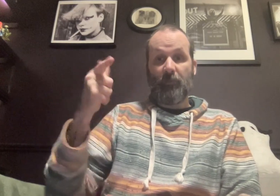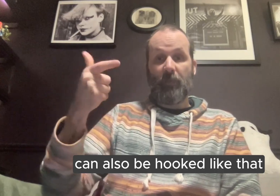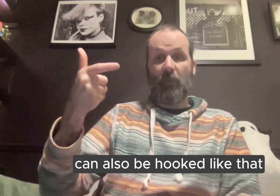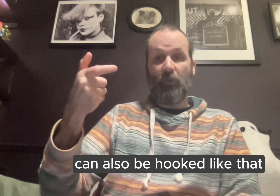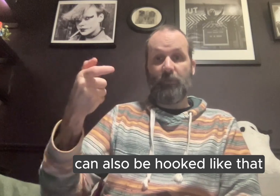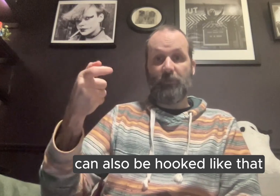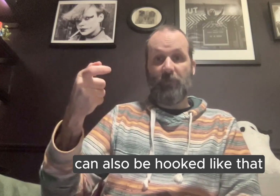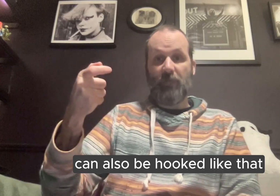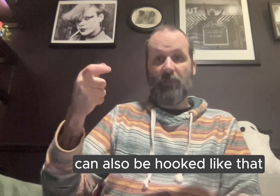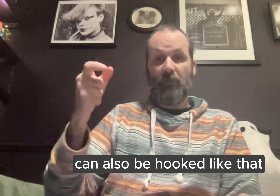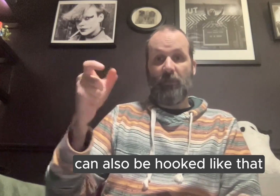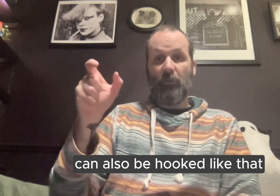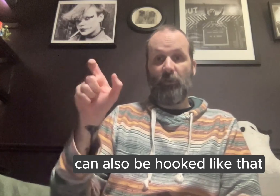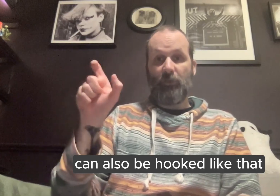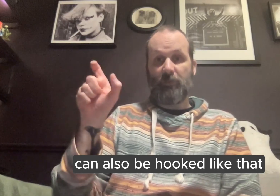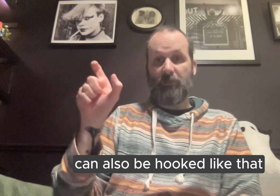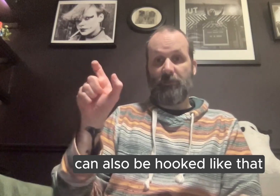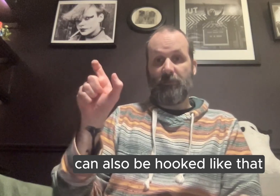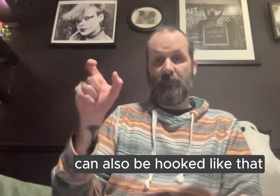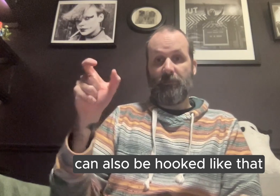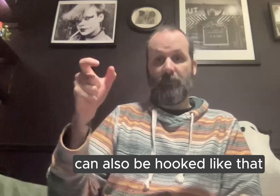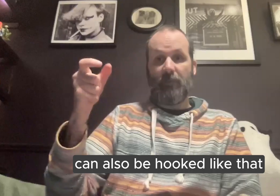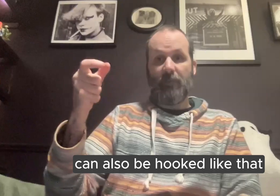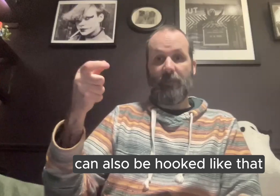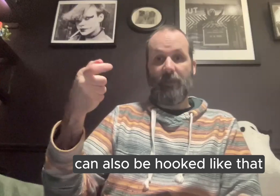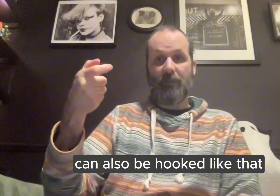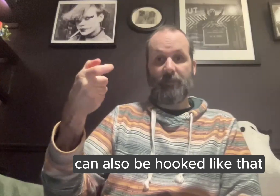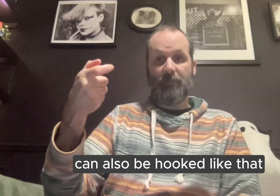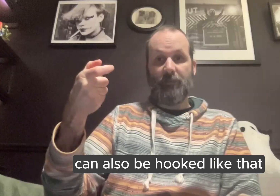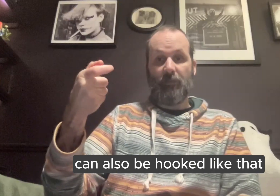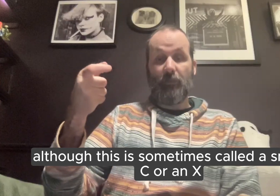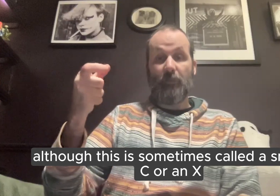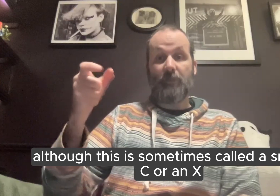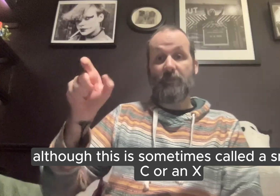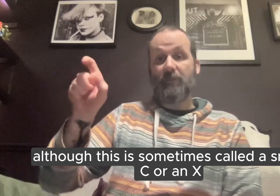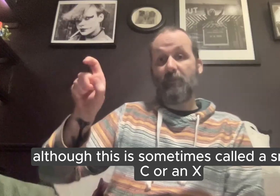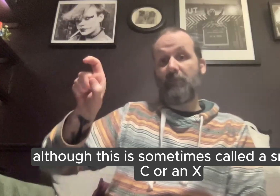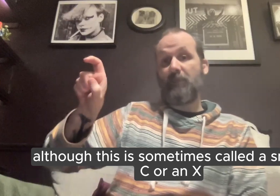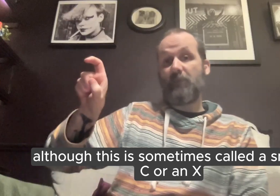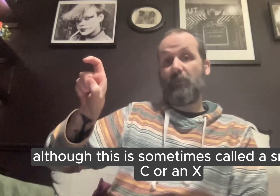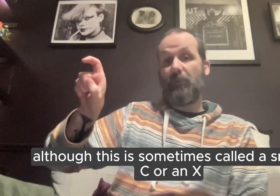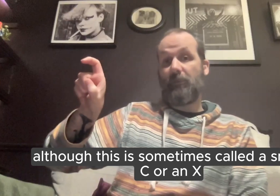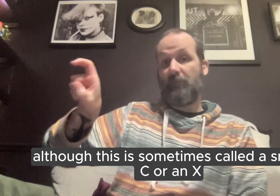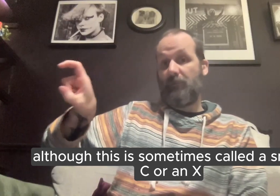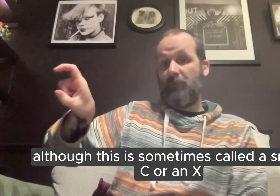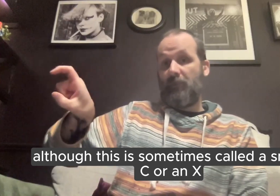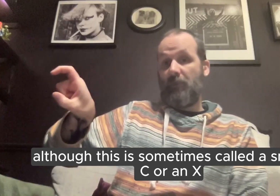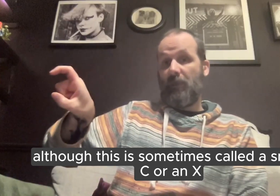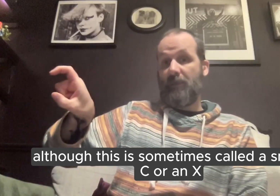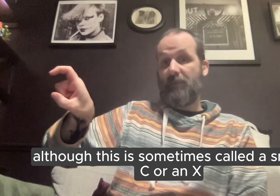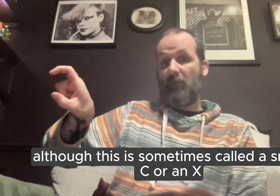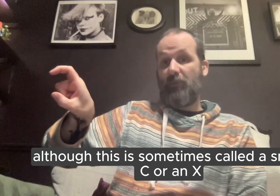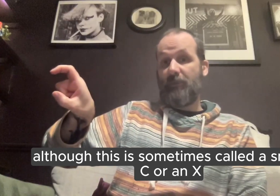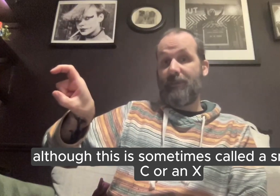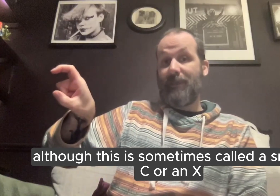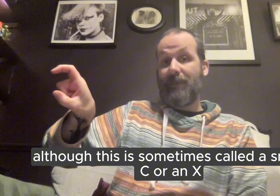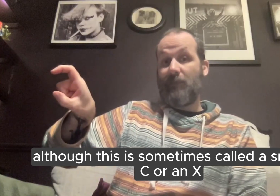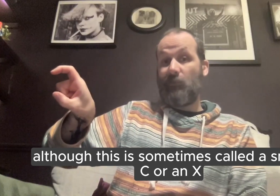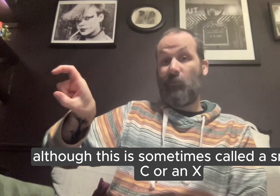can also be hooked, like that, although this is sometimes called a small c